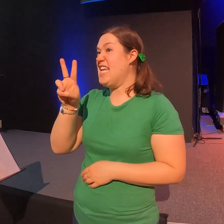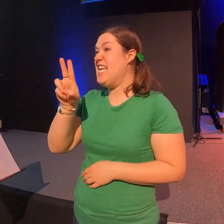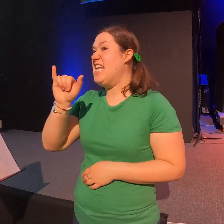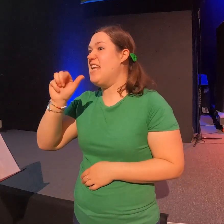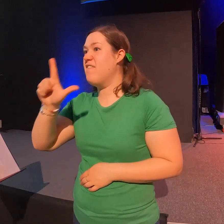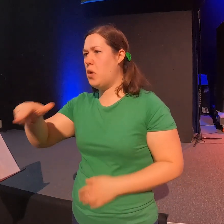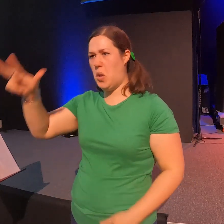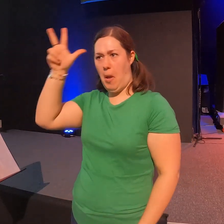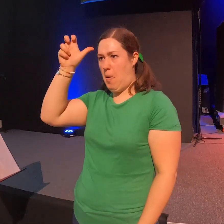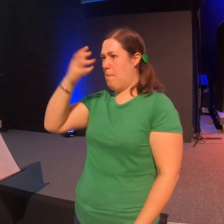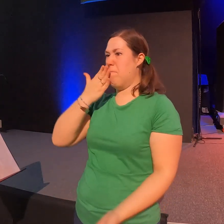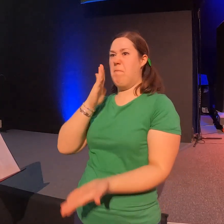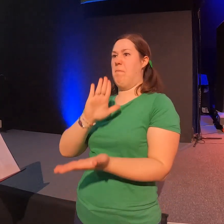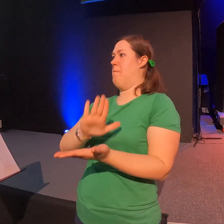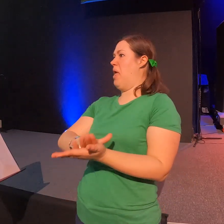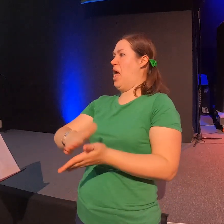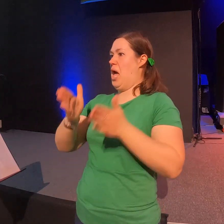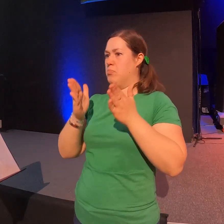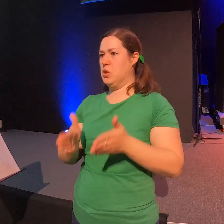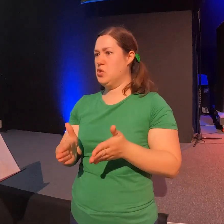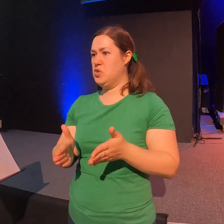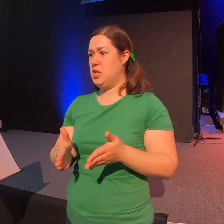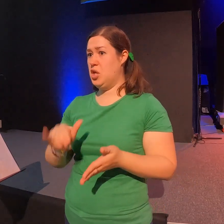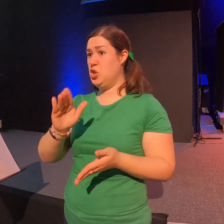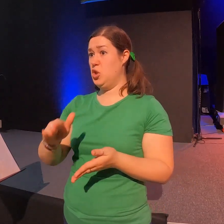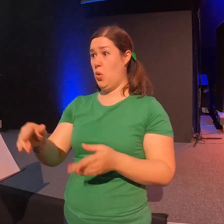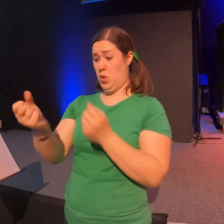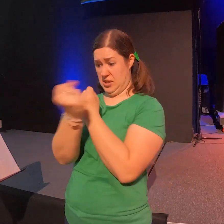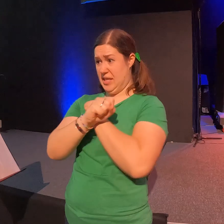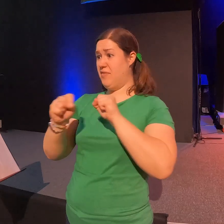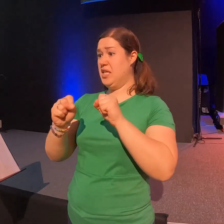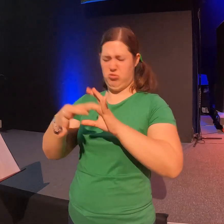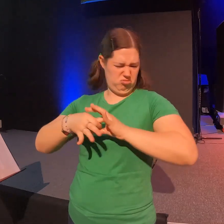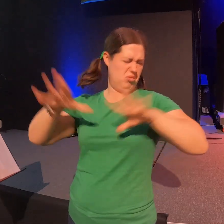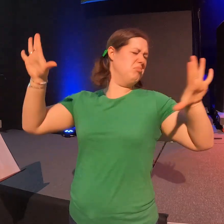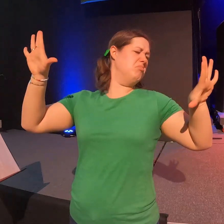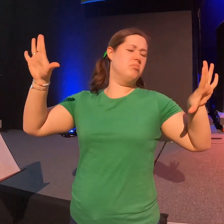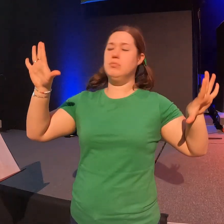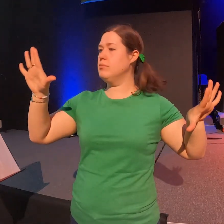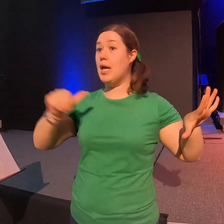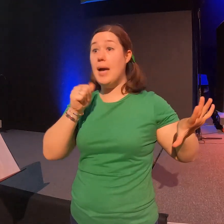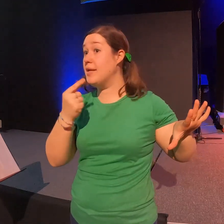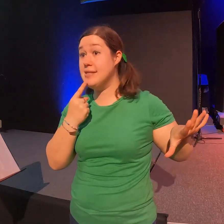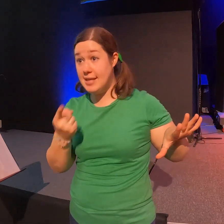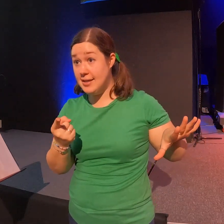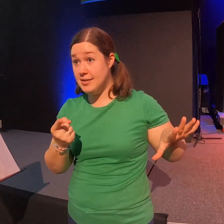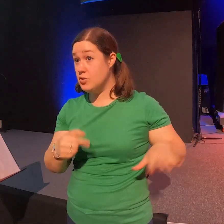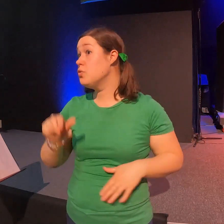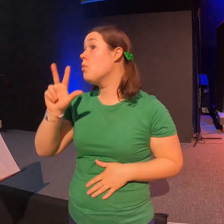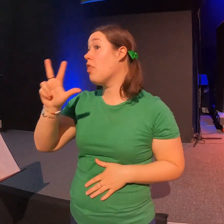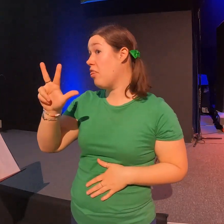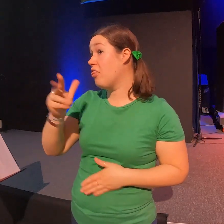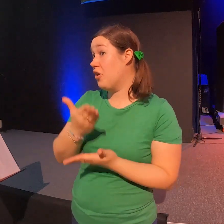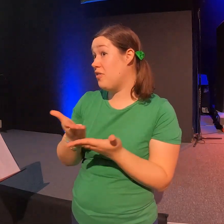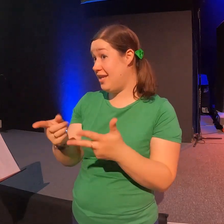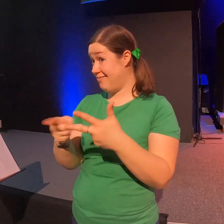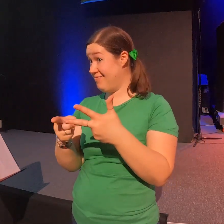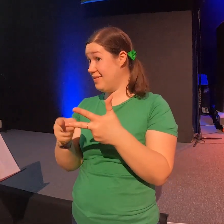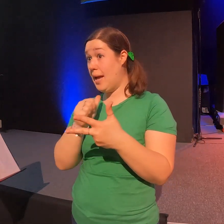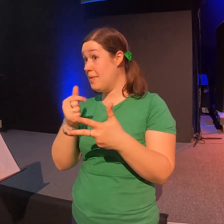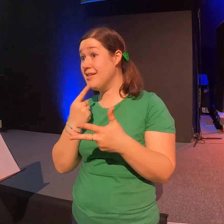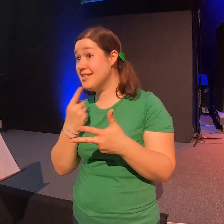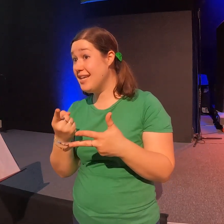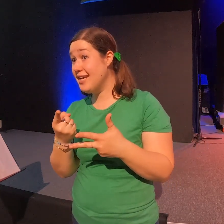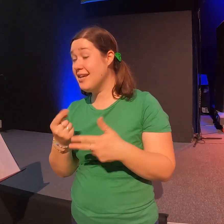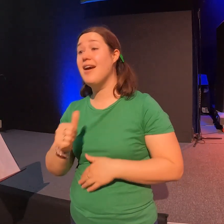salvation. That's not what I'm saying. I'm not saying that at all. And the third thing is this, I am not saying that worshiping online